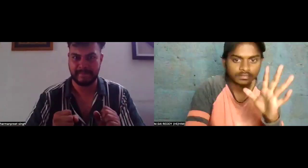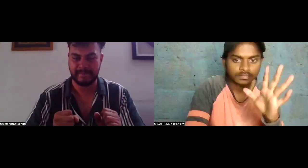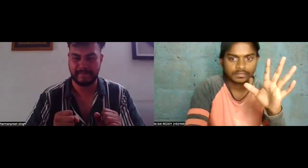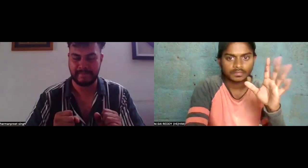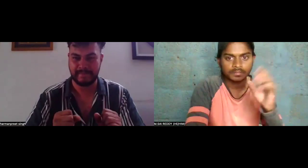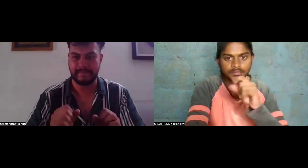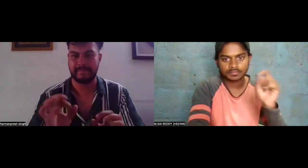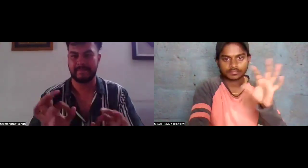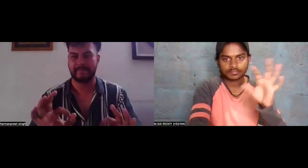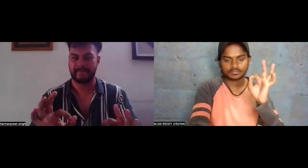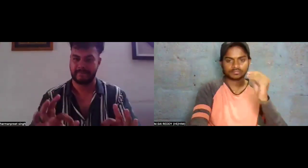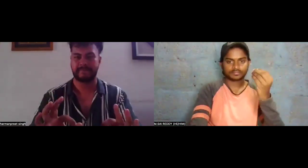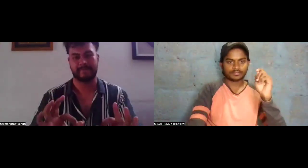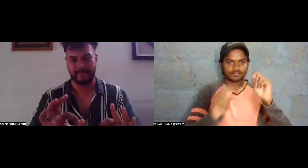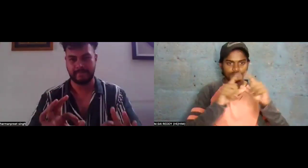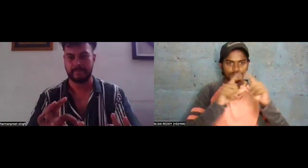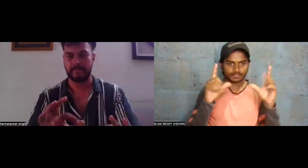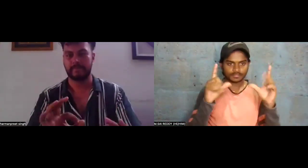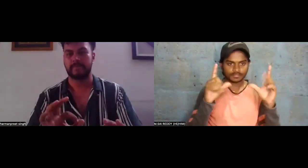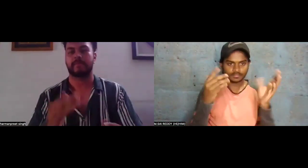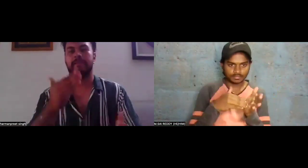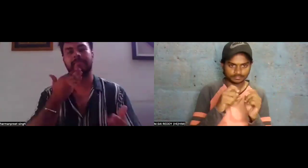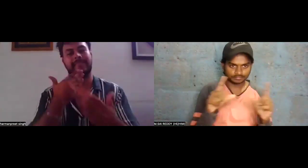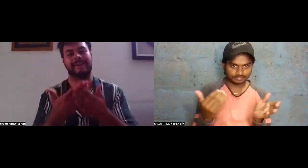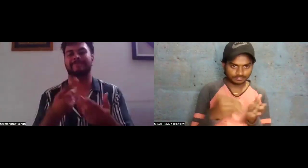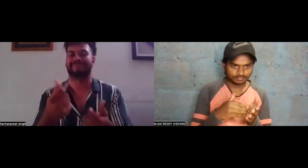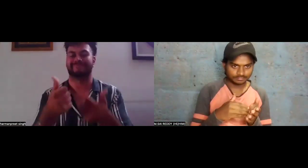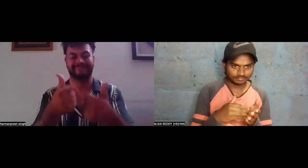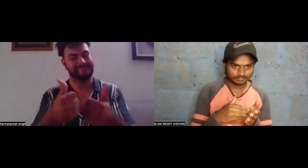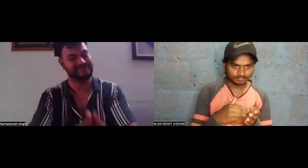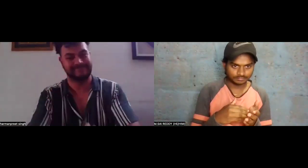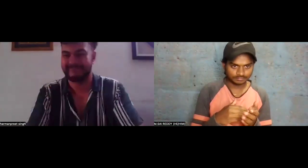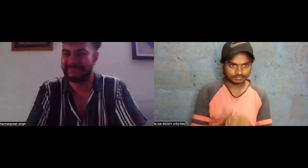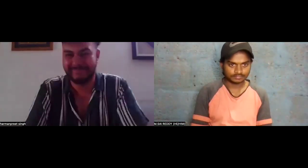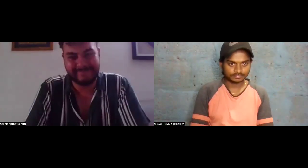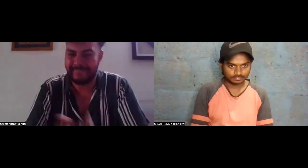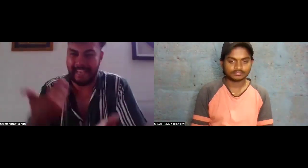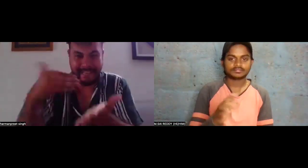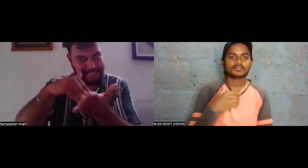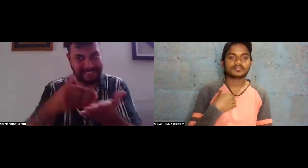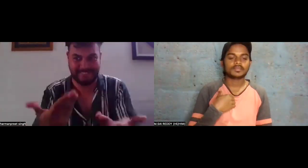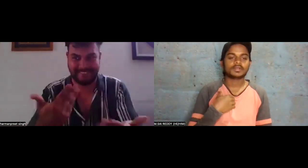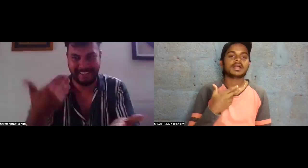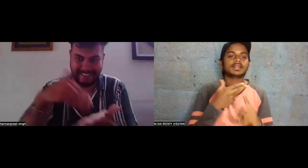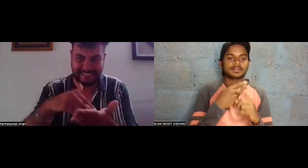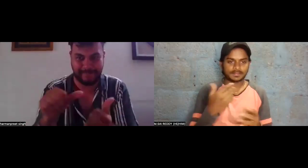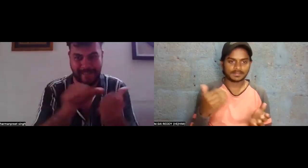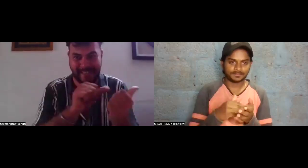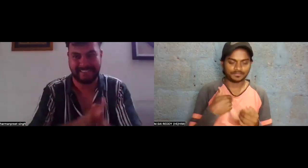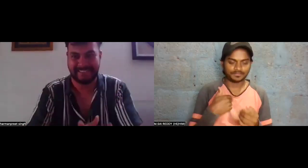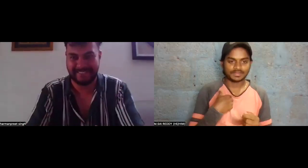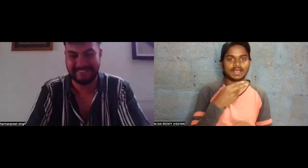I think there is some network issue. Sorry. So now it's looking well. Yes, perfect. You can go